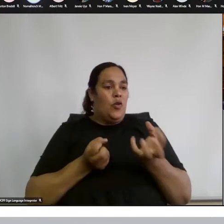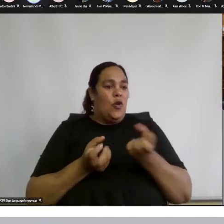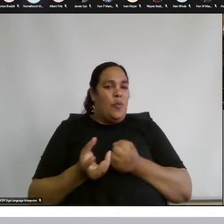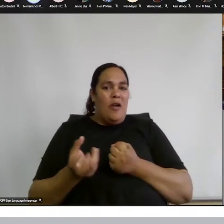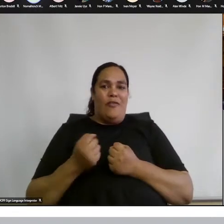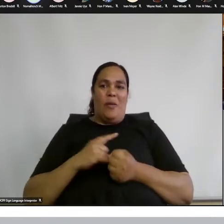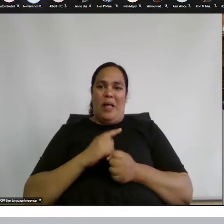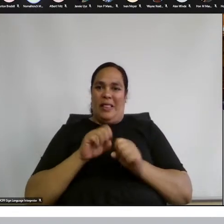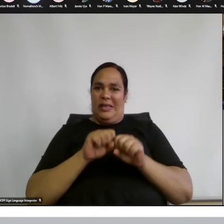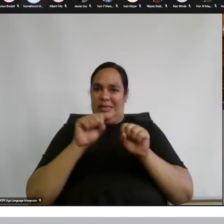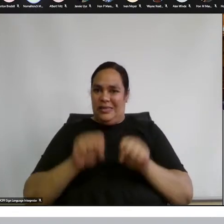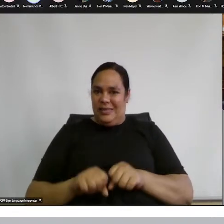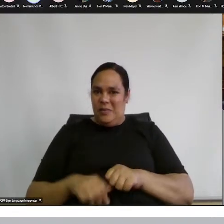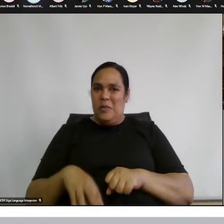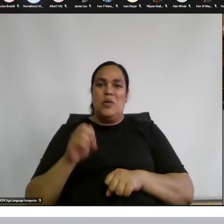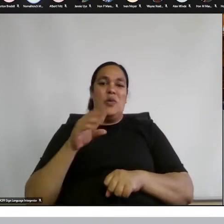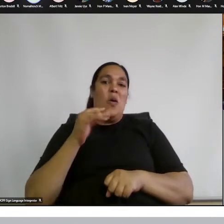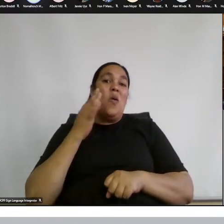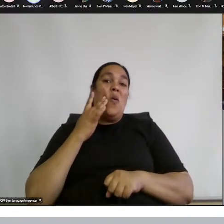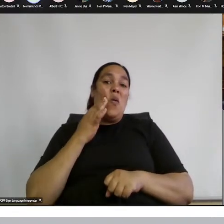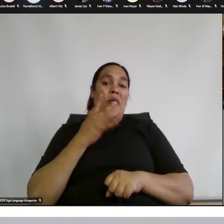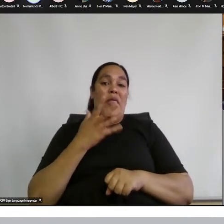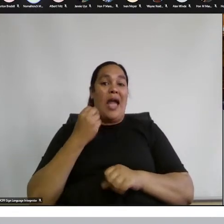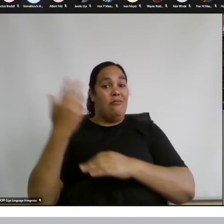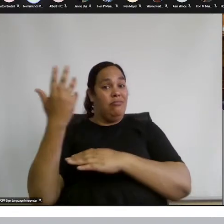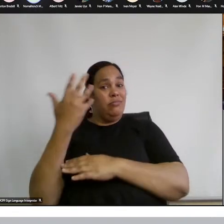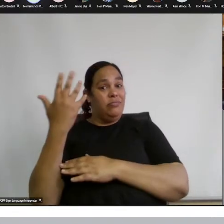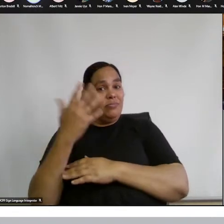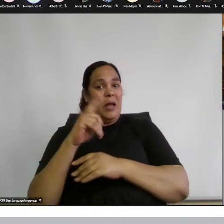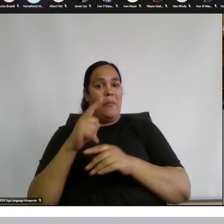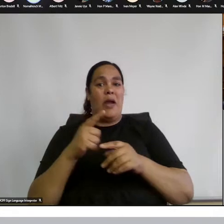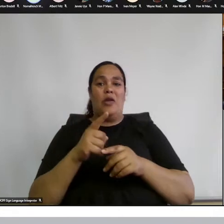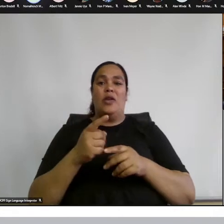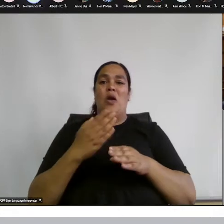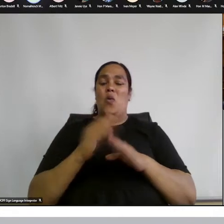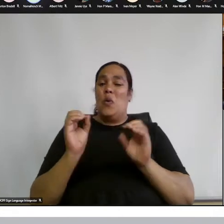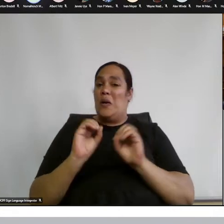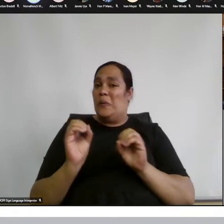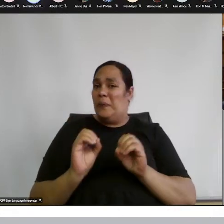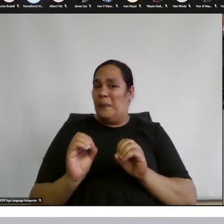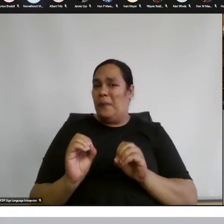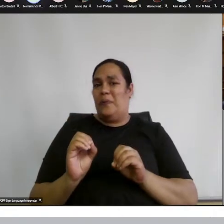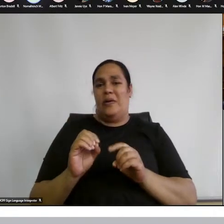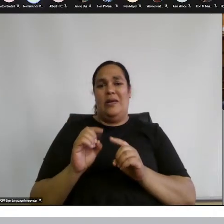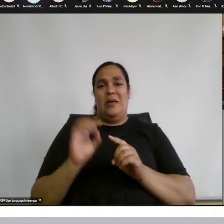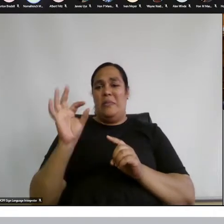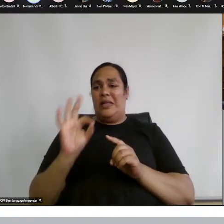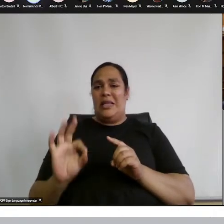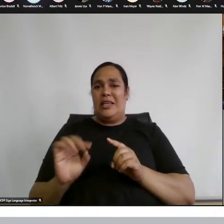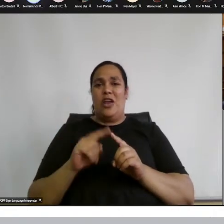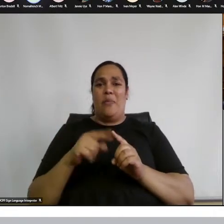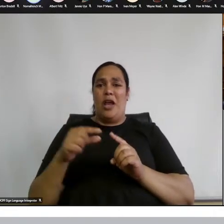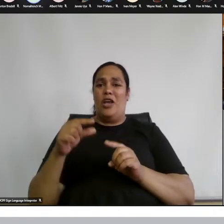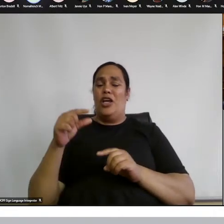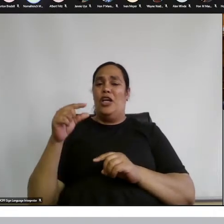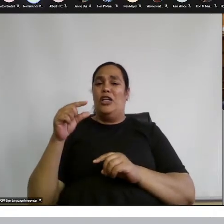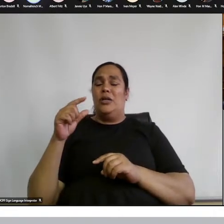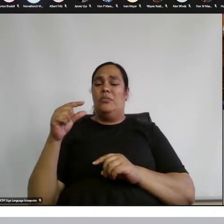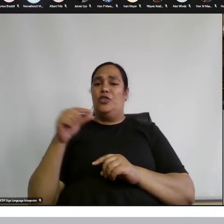system. So when they were presenting in terms of the unemployment rate, presenting about the